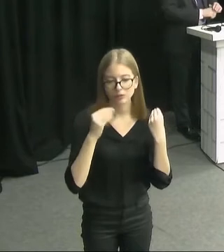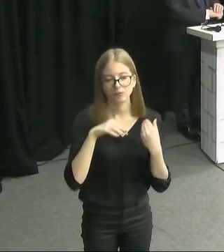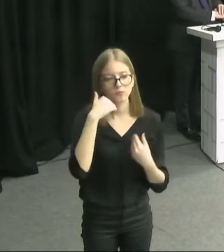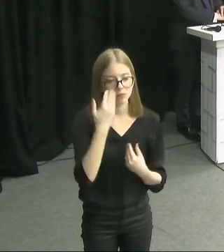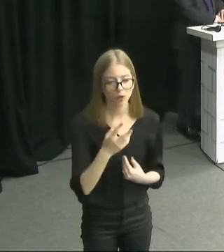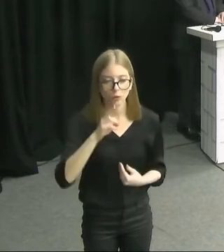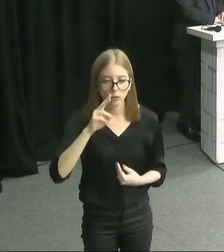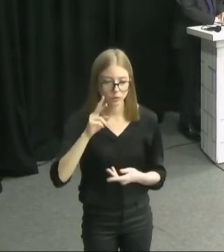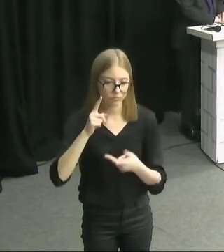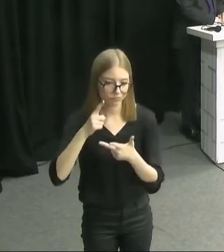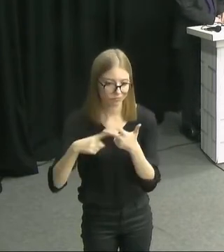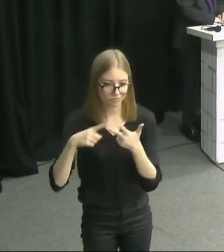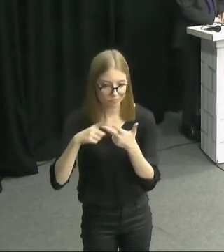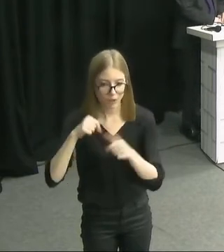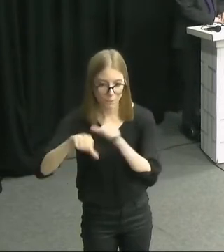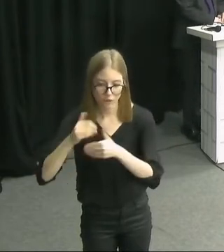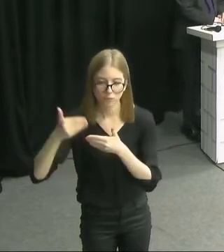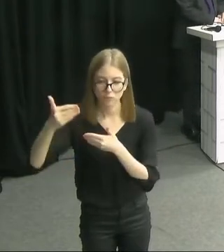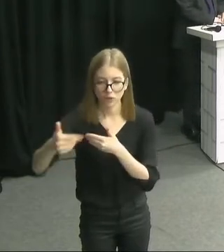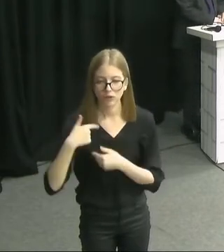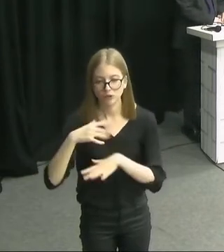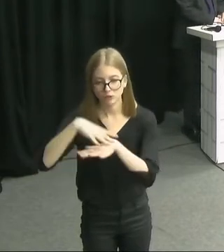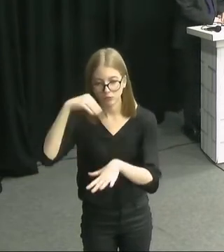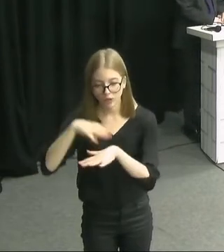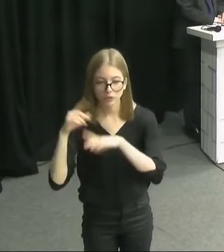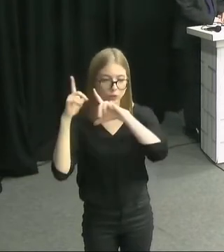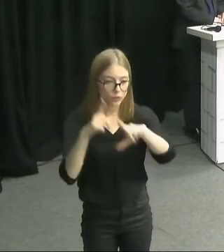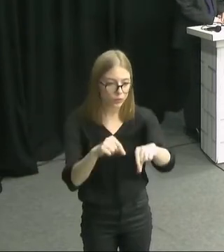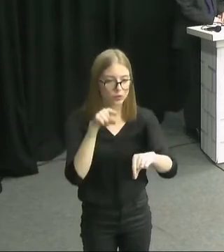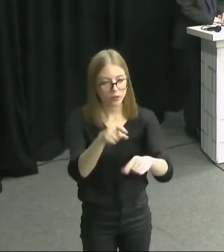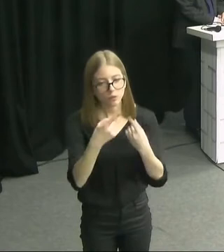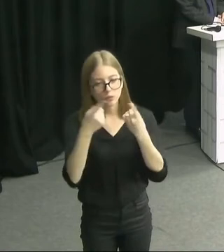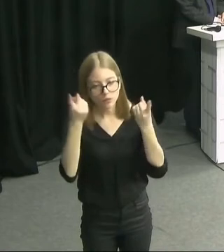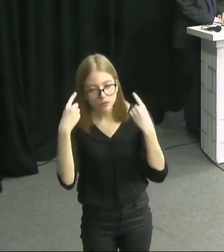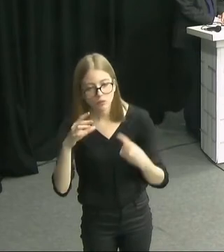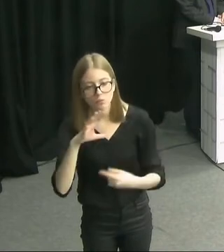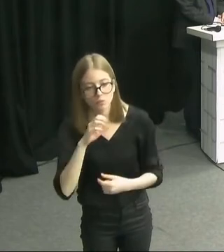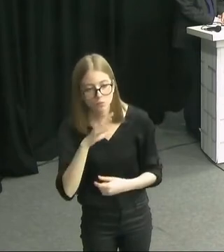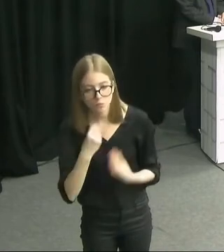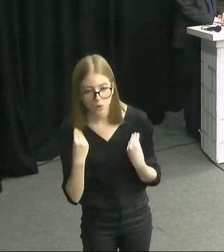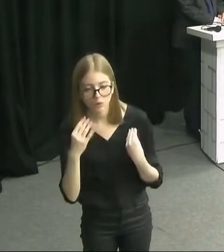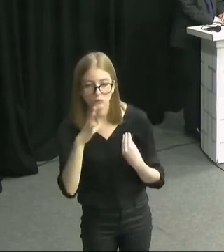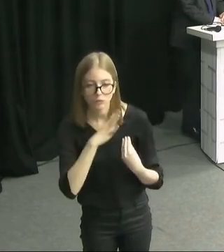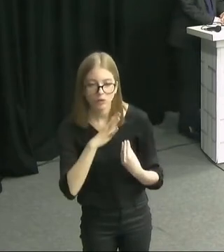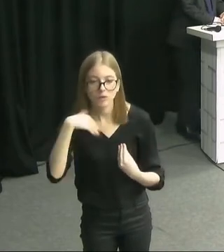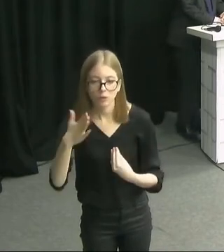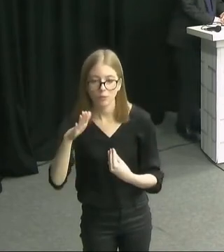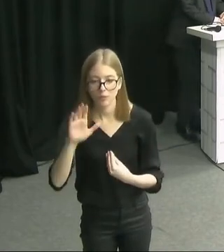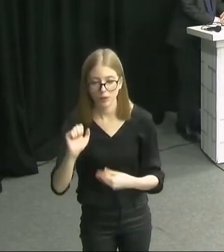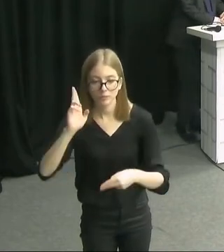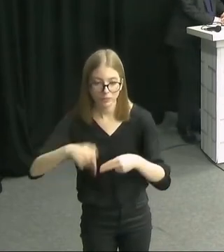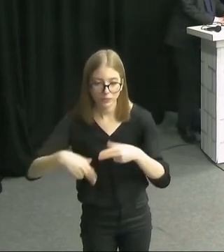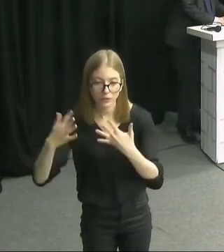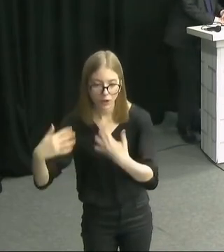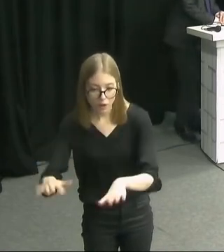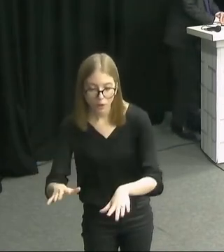Sweden, to Sanset College, then Uppsala University. I studied there my bachelor's level,